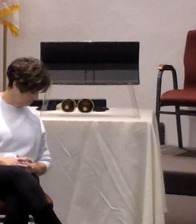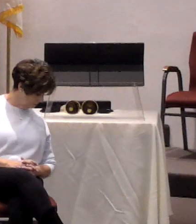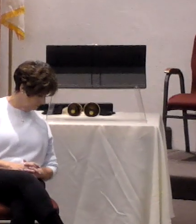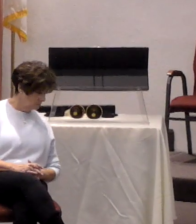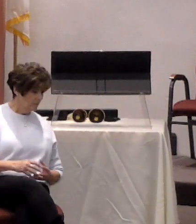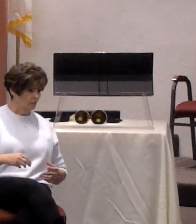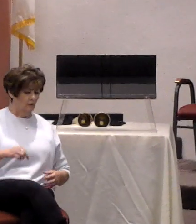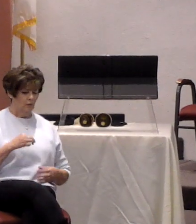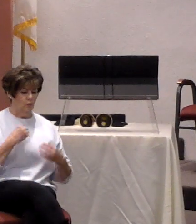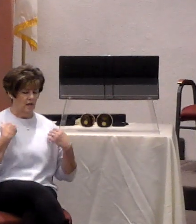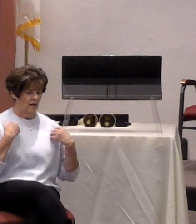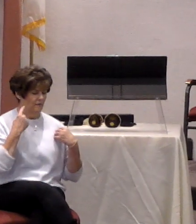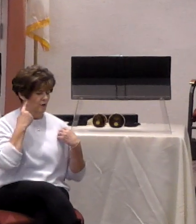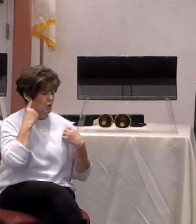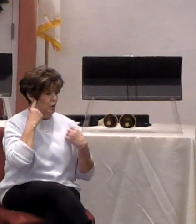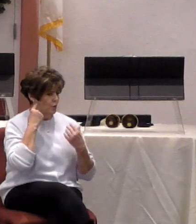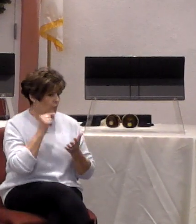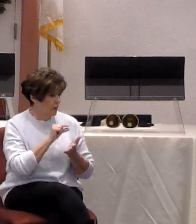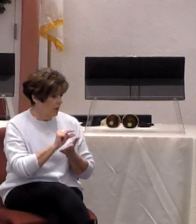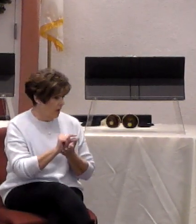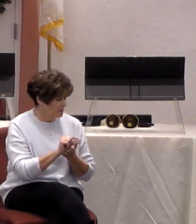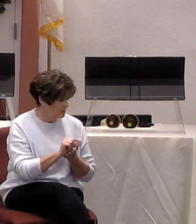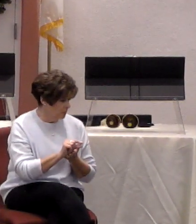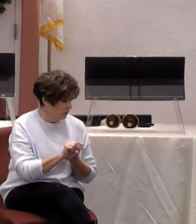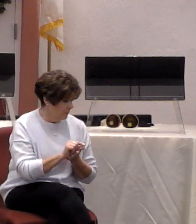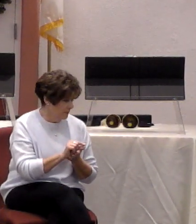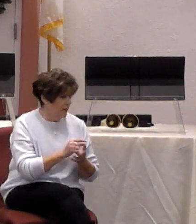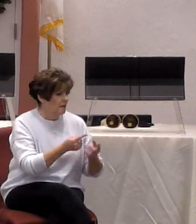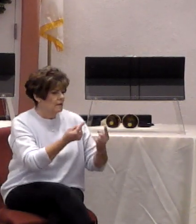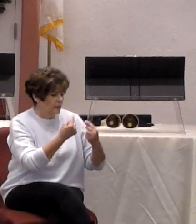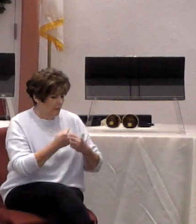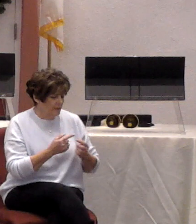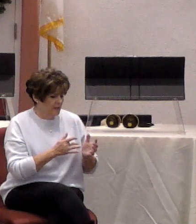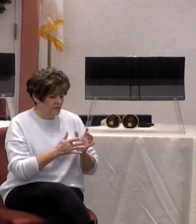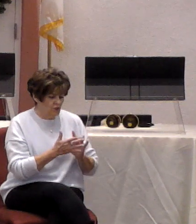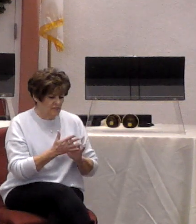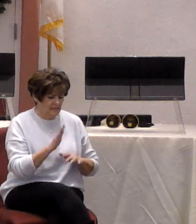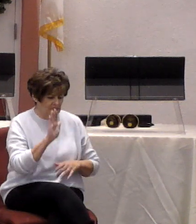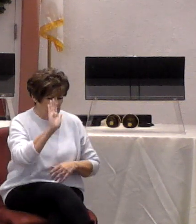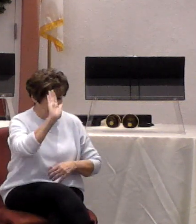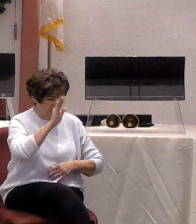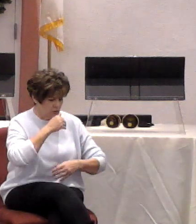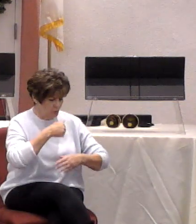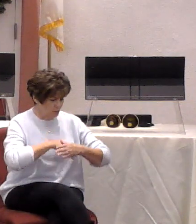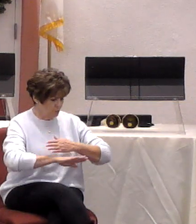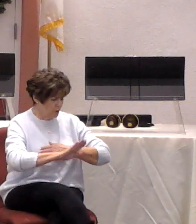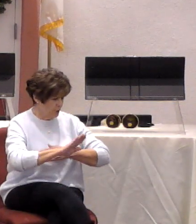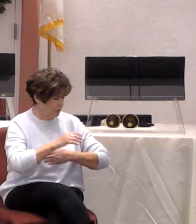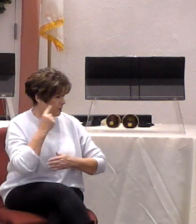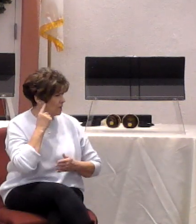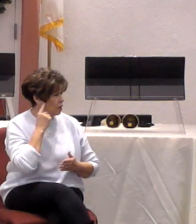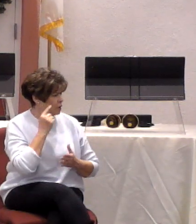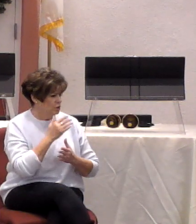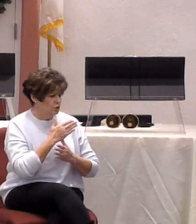So we have heard the gospel in the coming of Jesus, in his birth. We've heard the gospel in the sharing